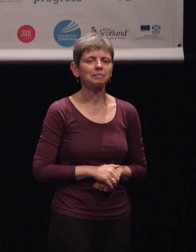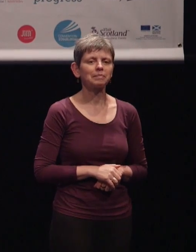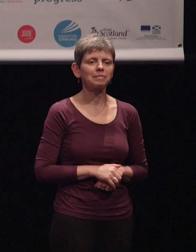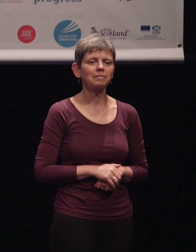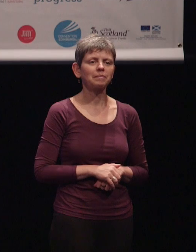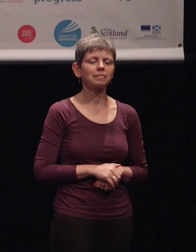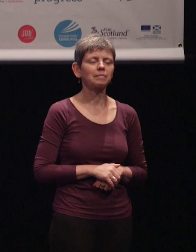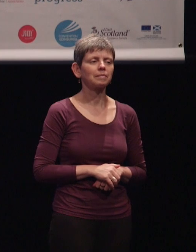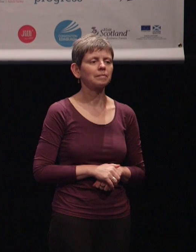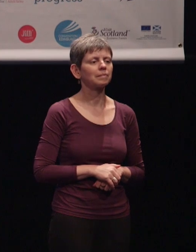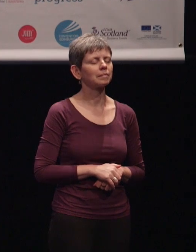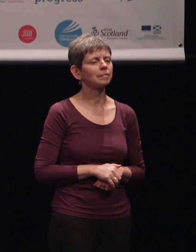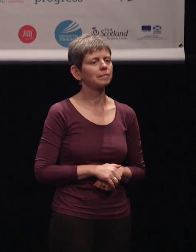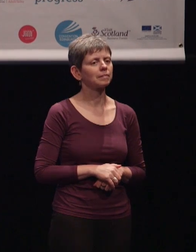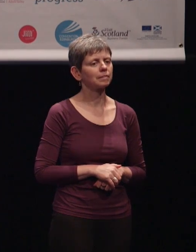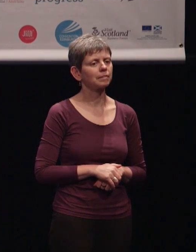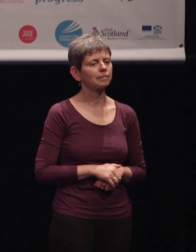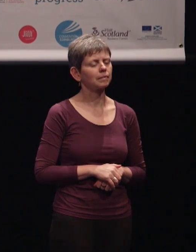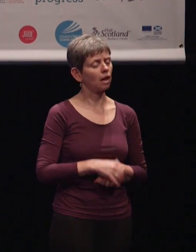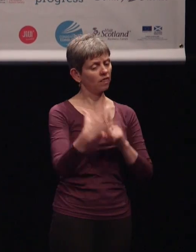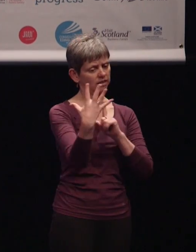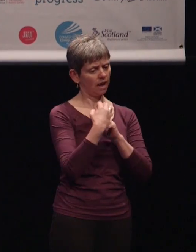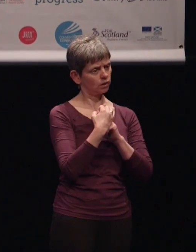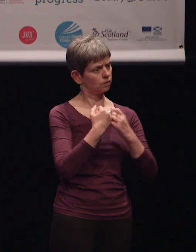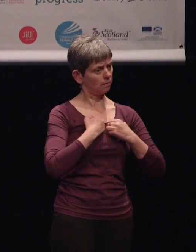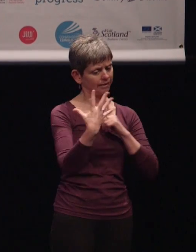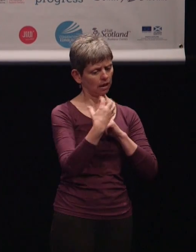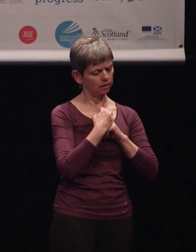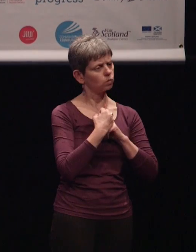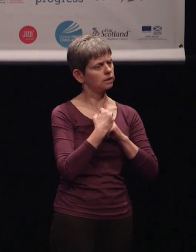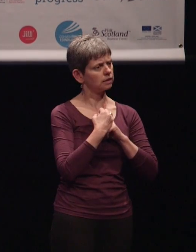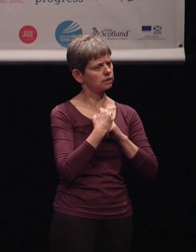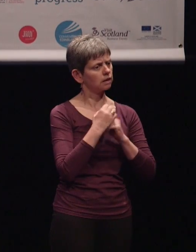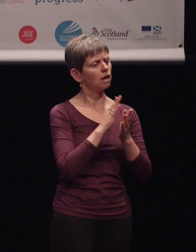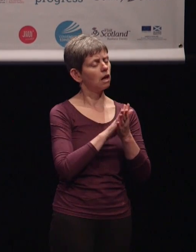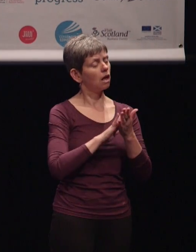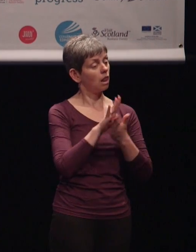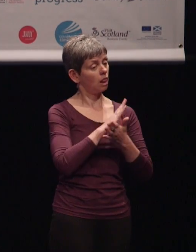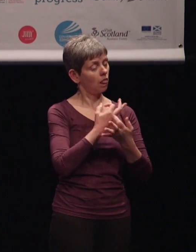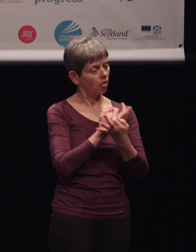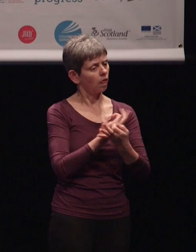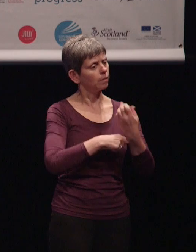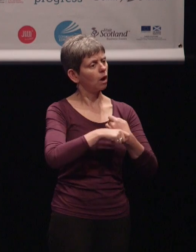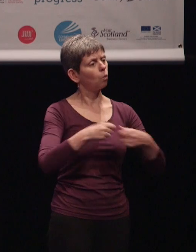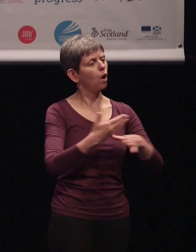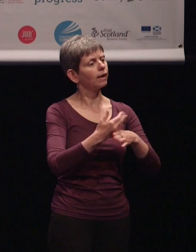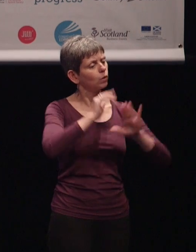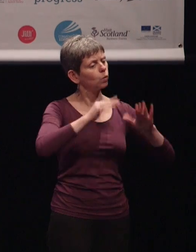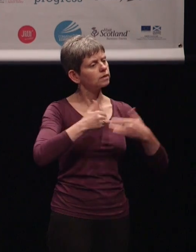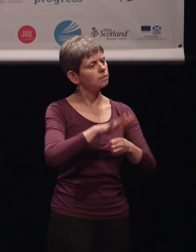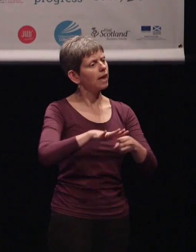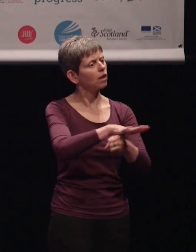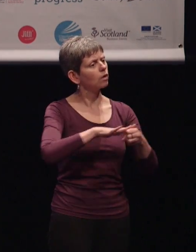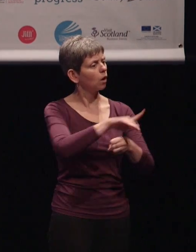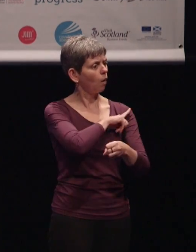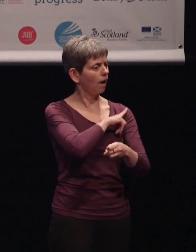This experience with the diagnosis led me into working in the autism field because I found it very fascinating, and I